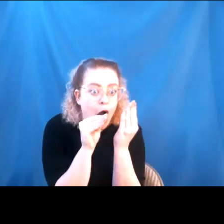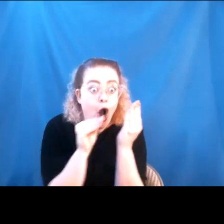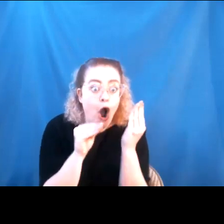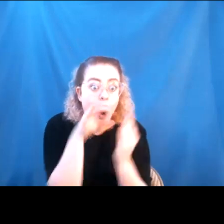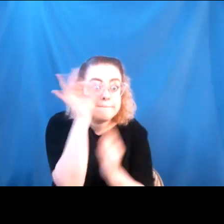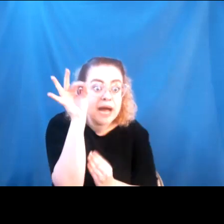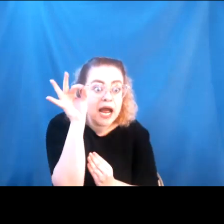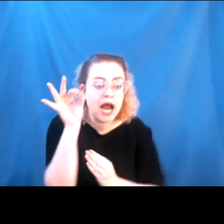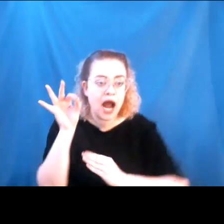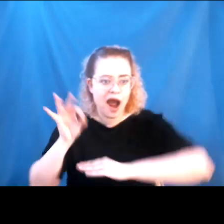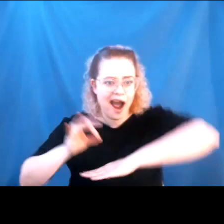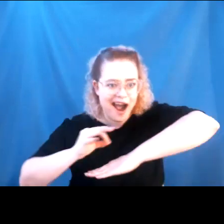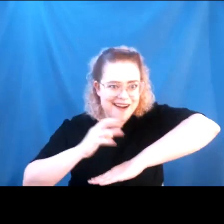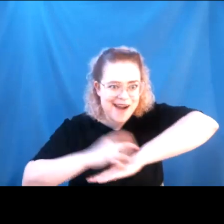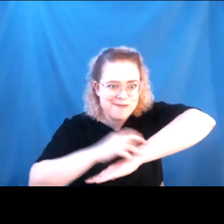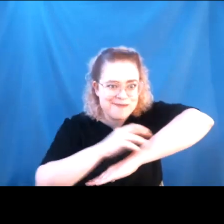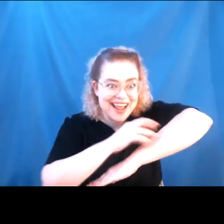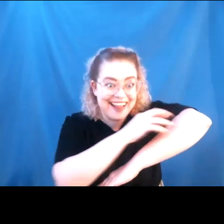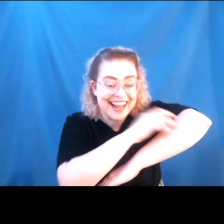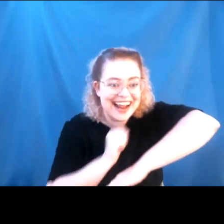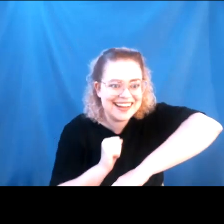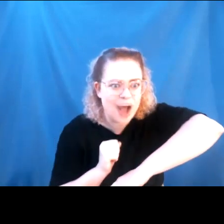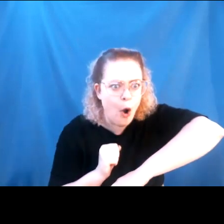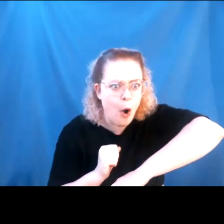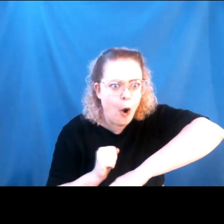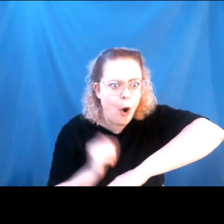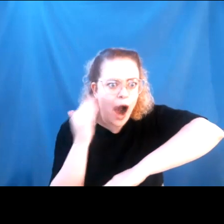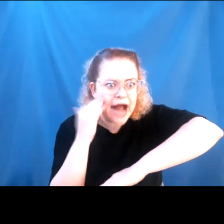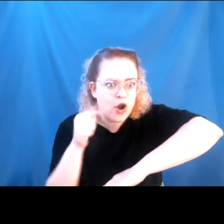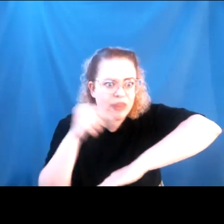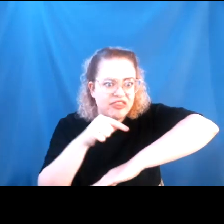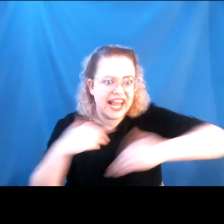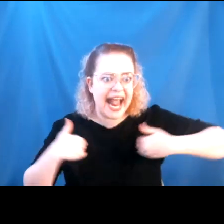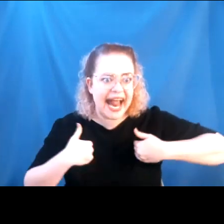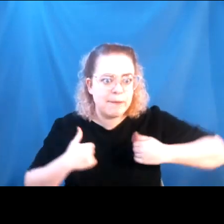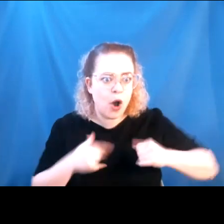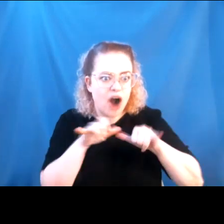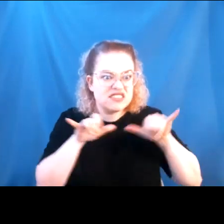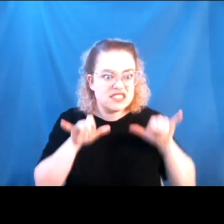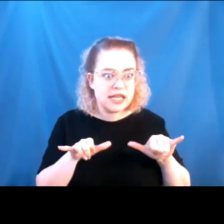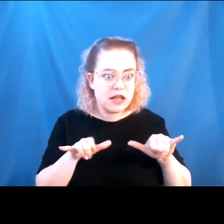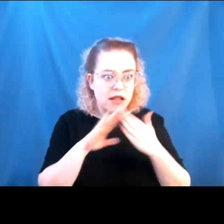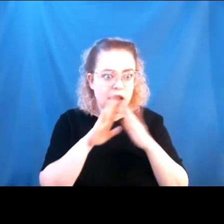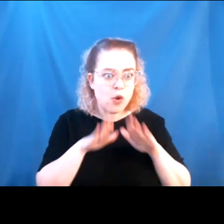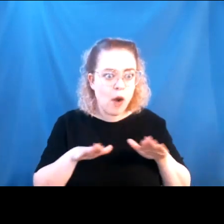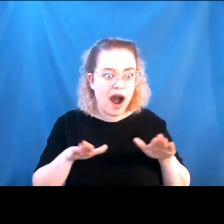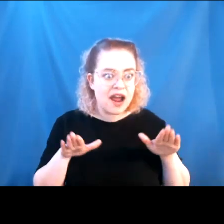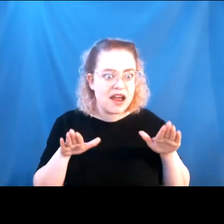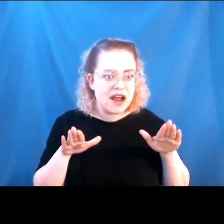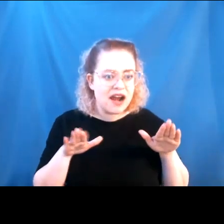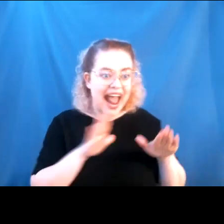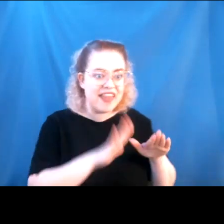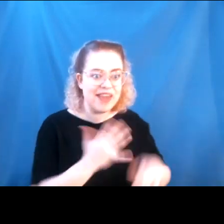Chameleon. Chameleons can be still and quiet. They even change their color to